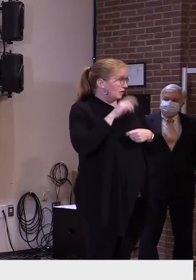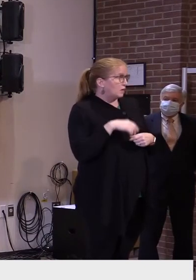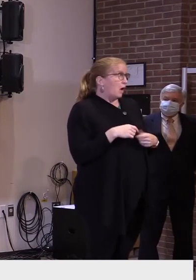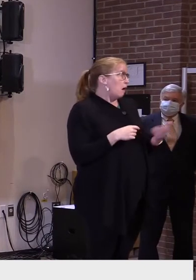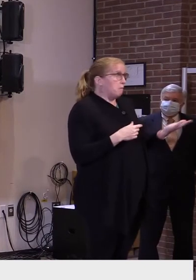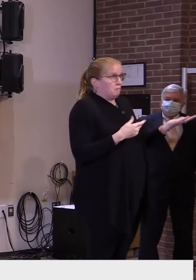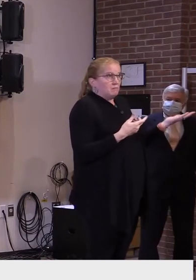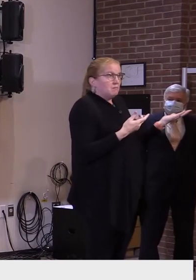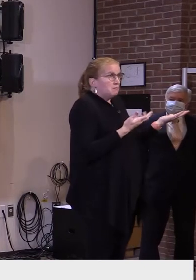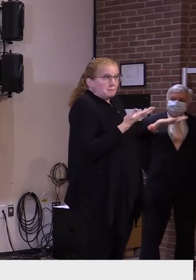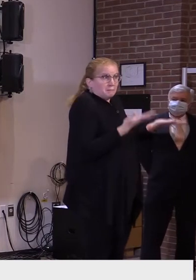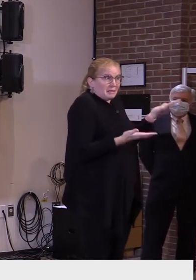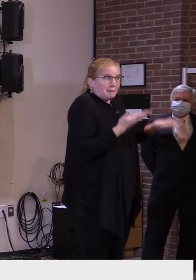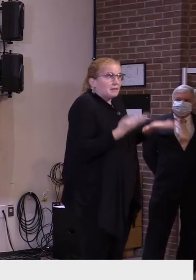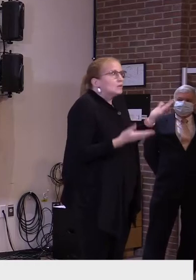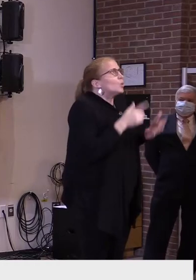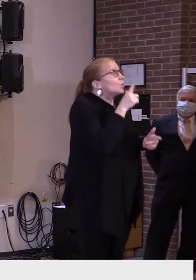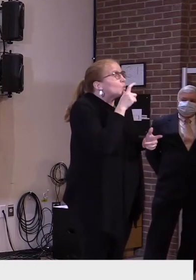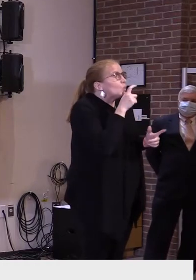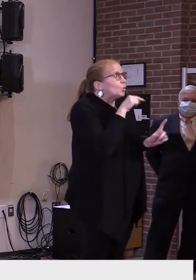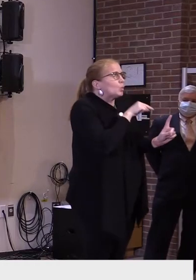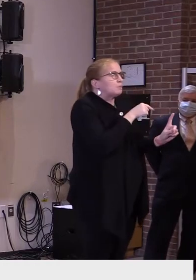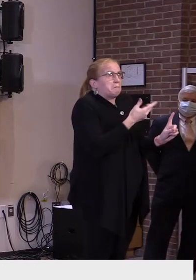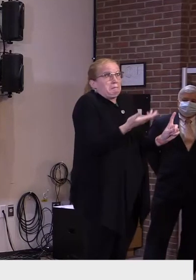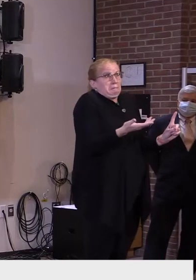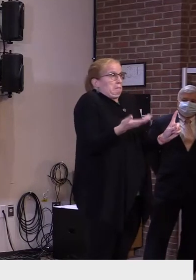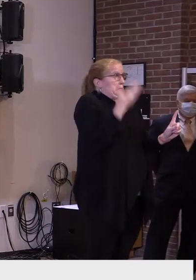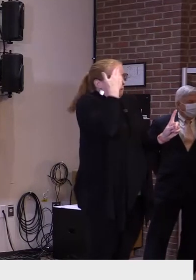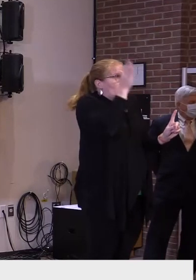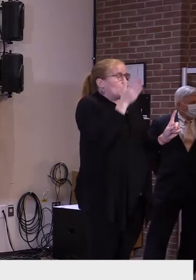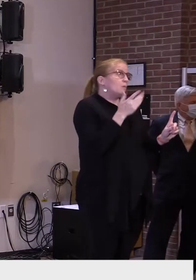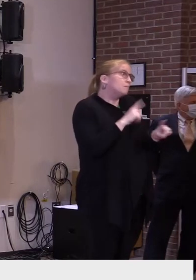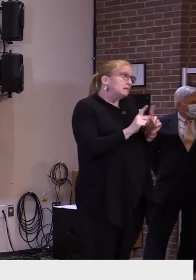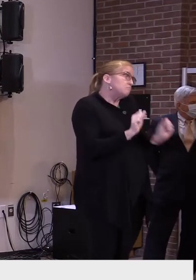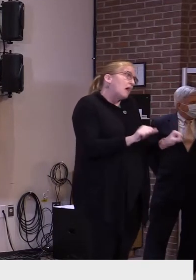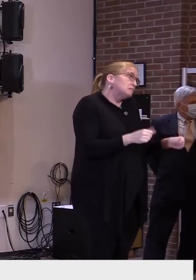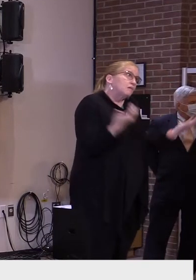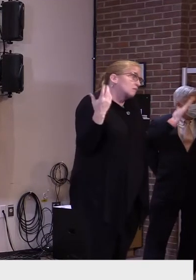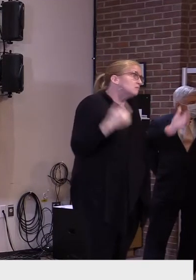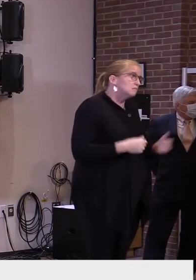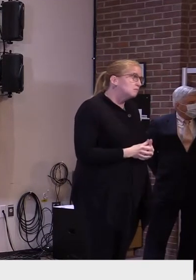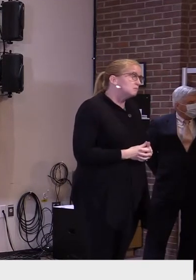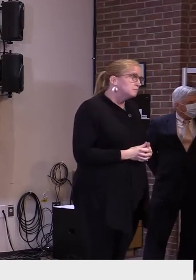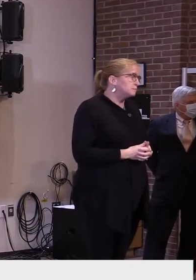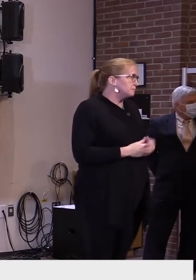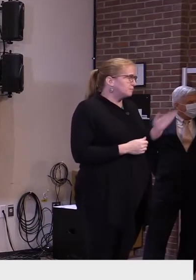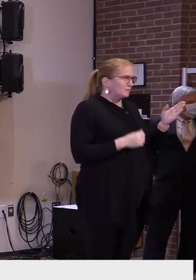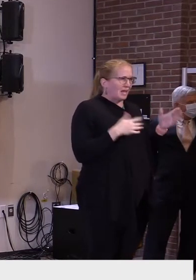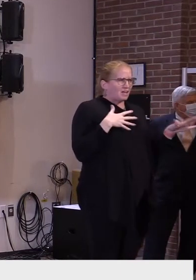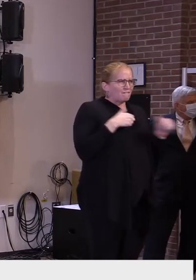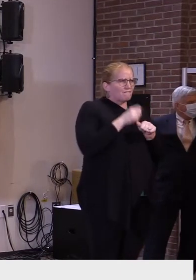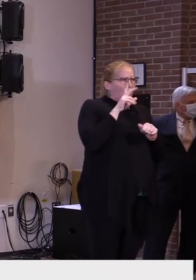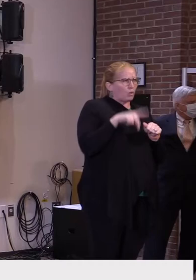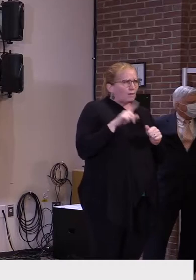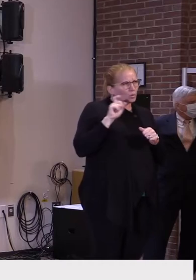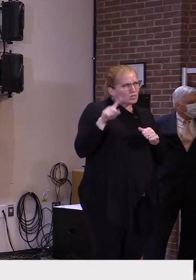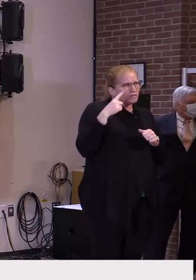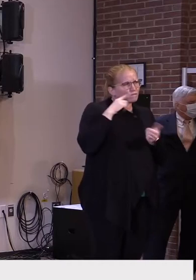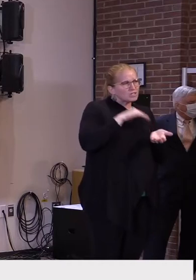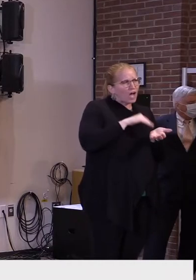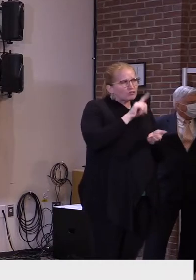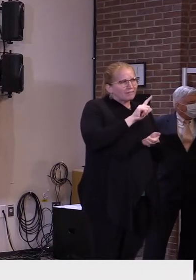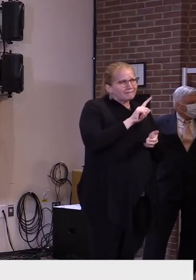is. But you know, anything's possible. I just had a follow-up question for Dr.